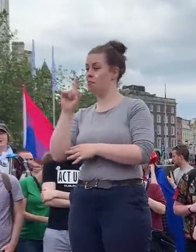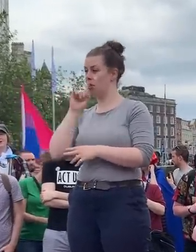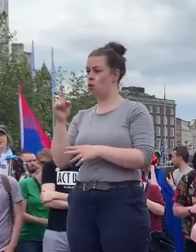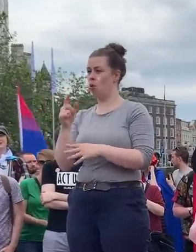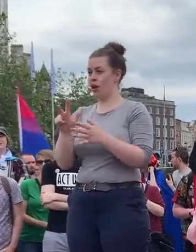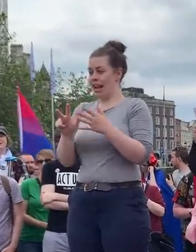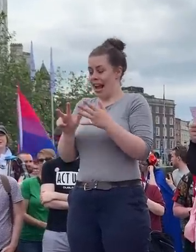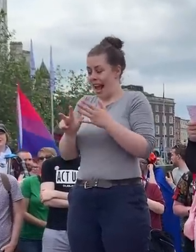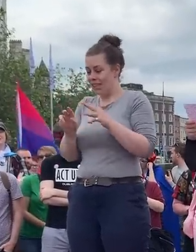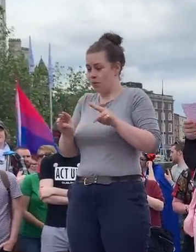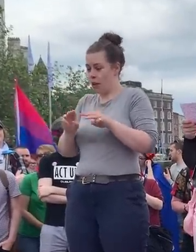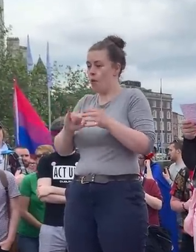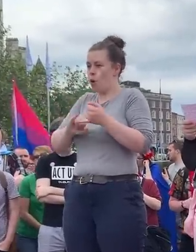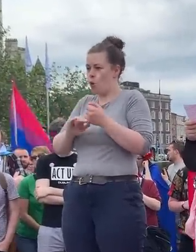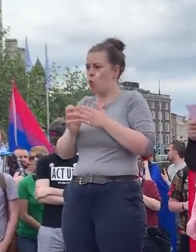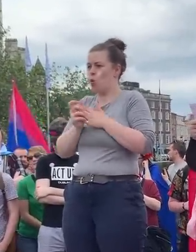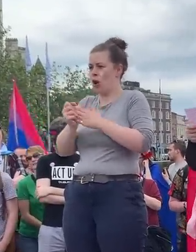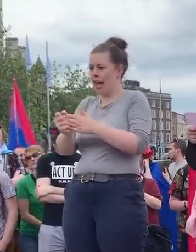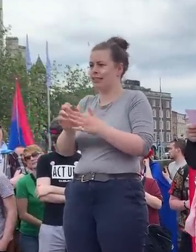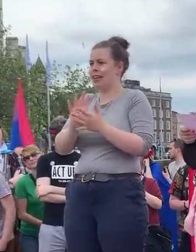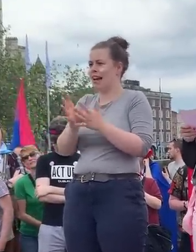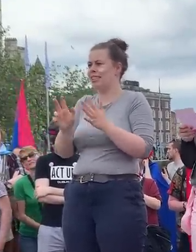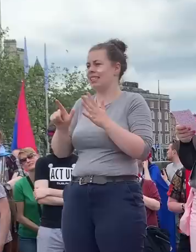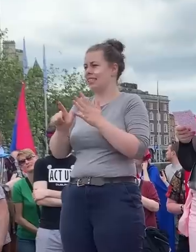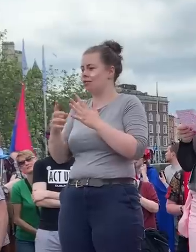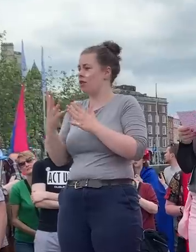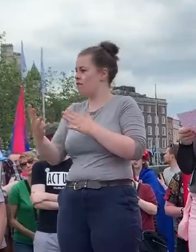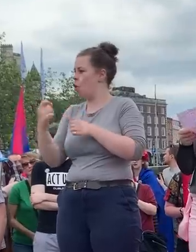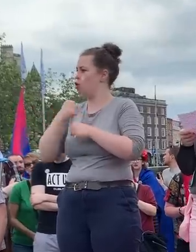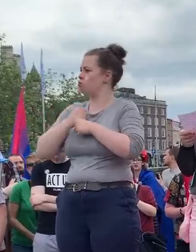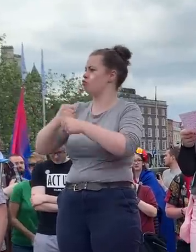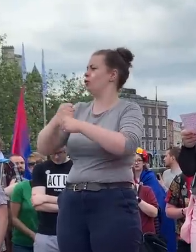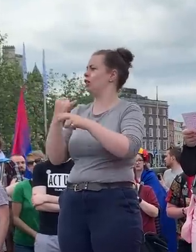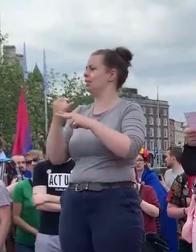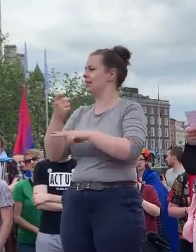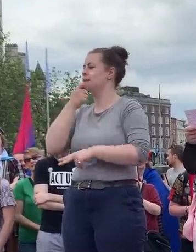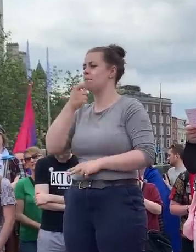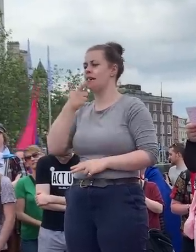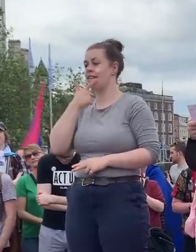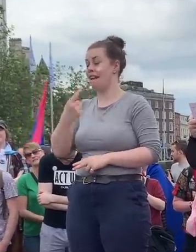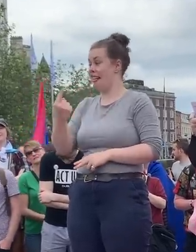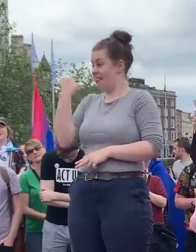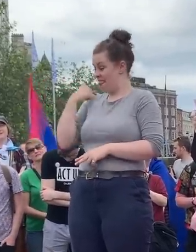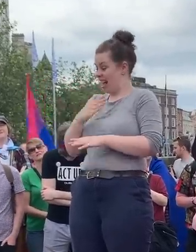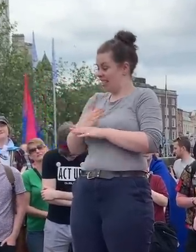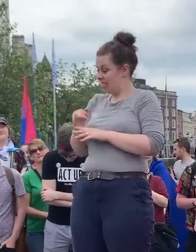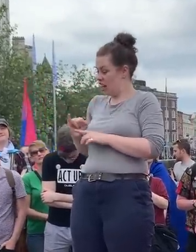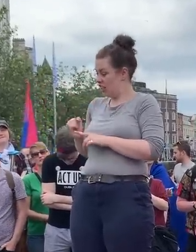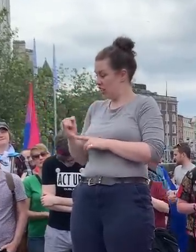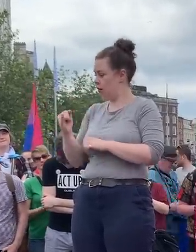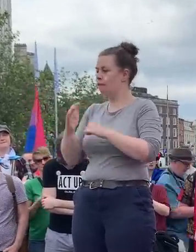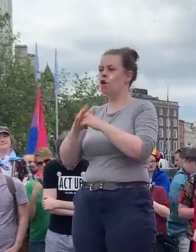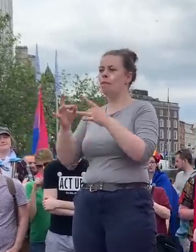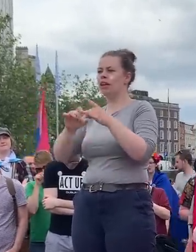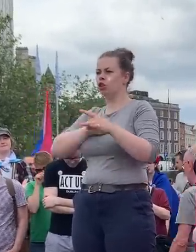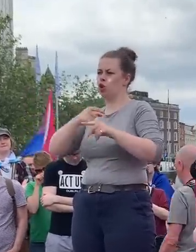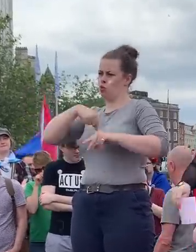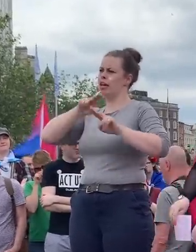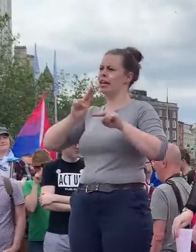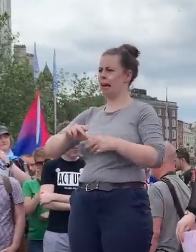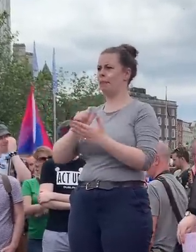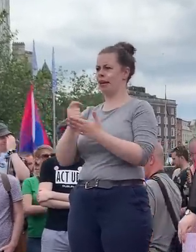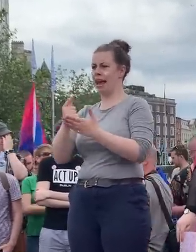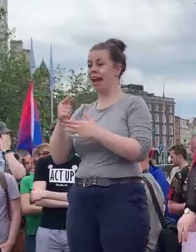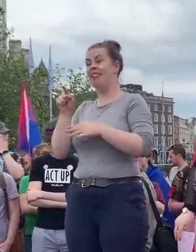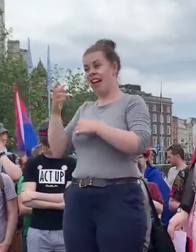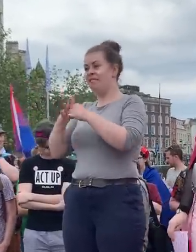at the 1974 LGBT protest in Dublin. And they paved the way for decriminalisation. They made waves, and